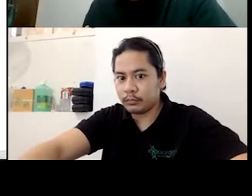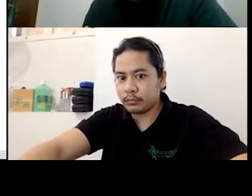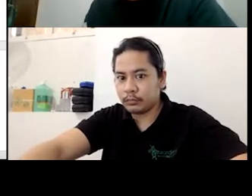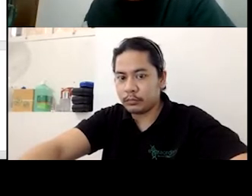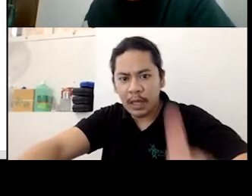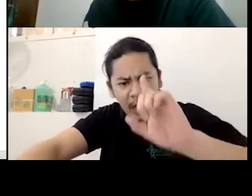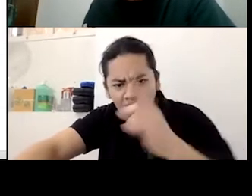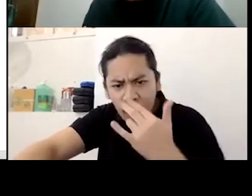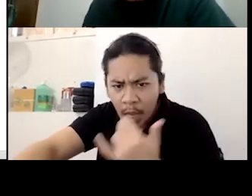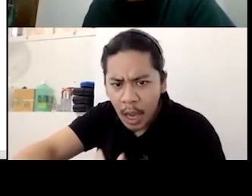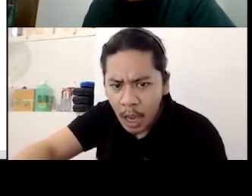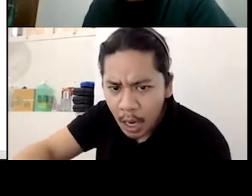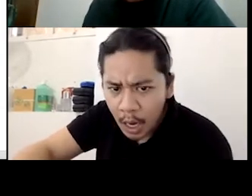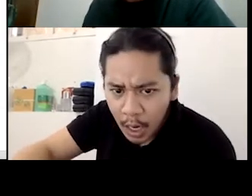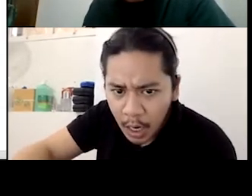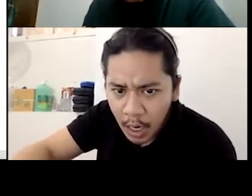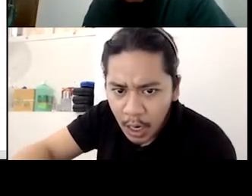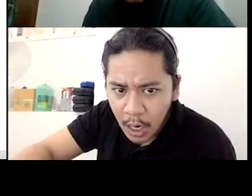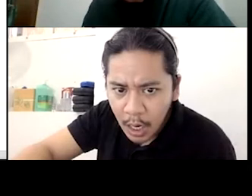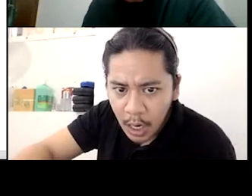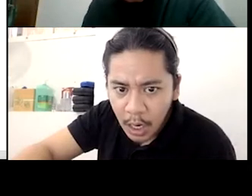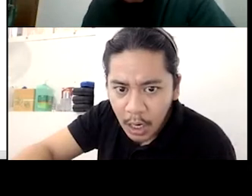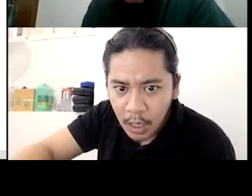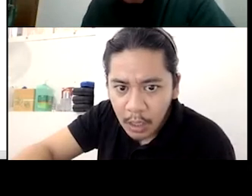going to have three signs for right or only two?